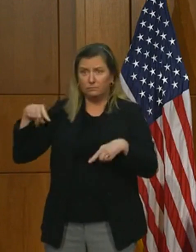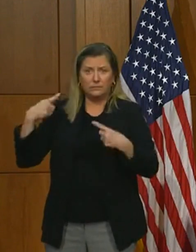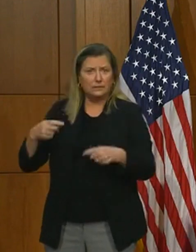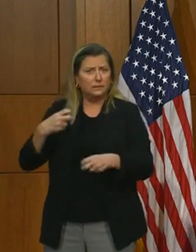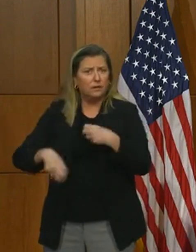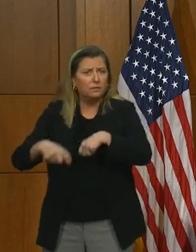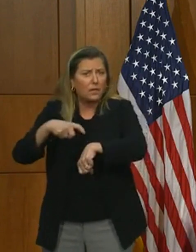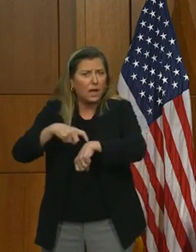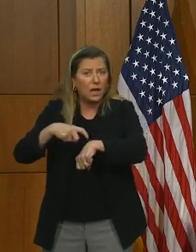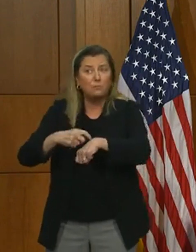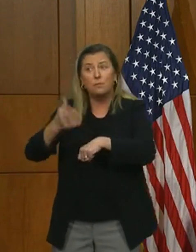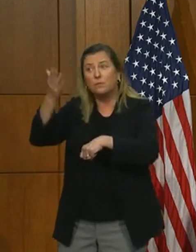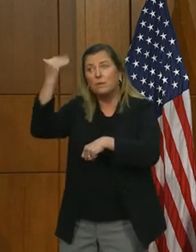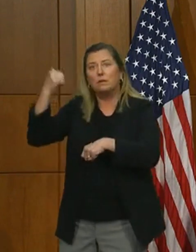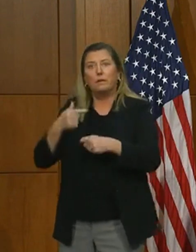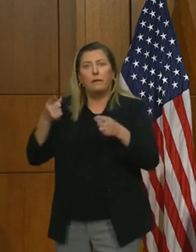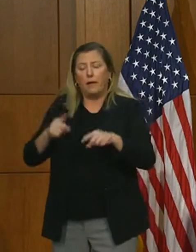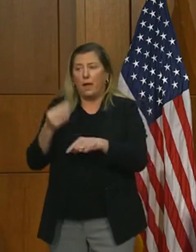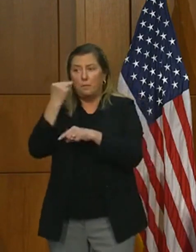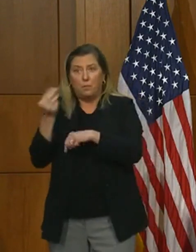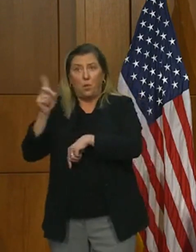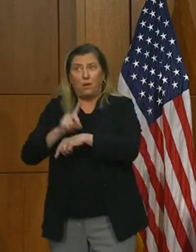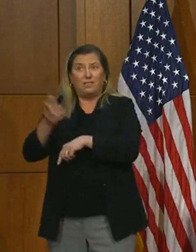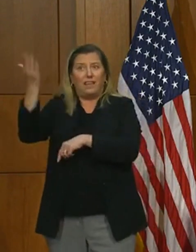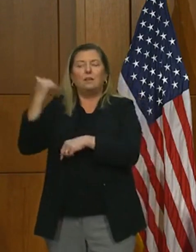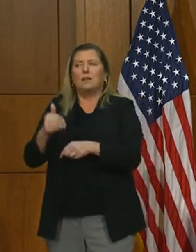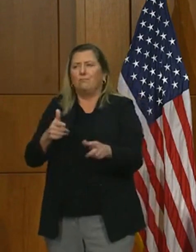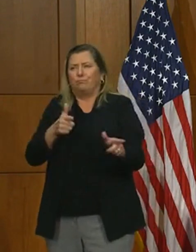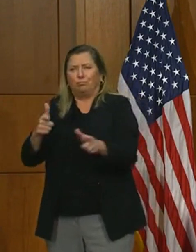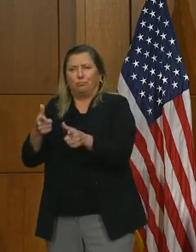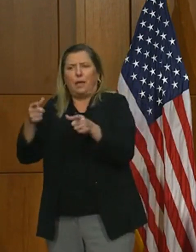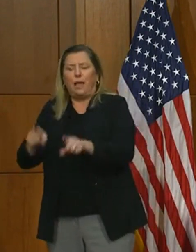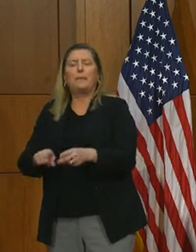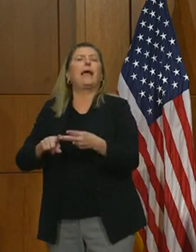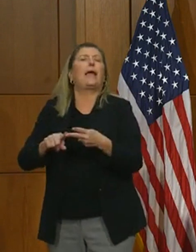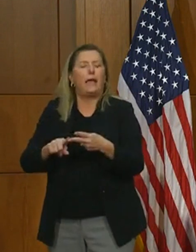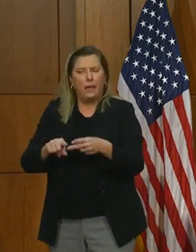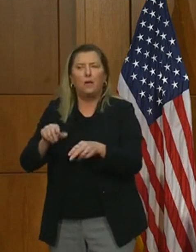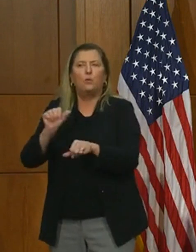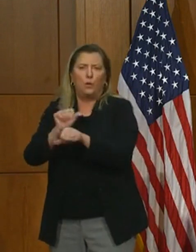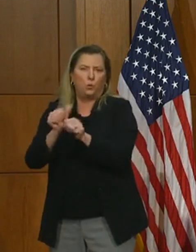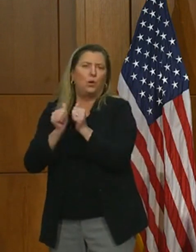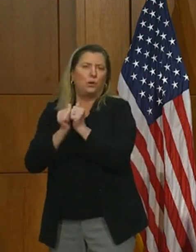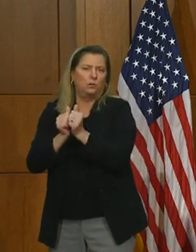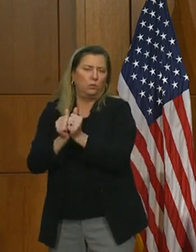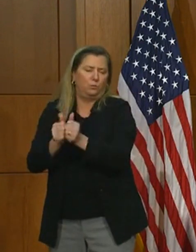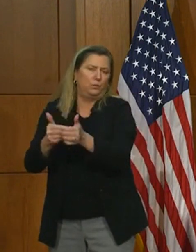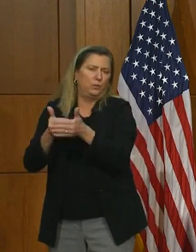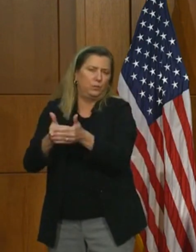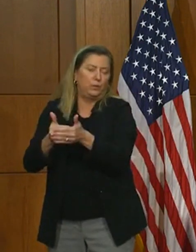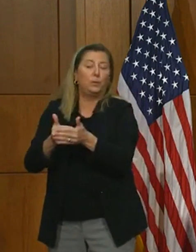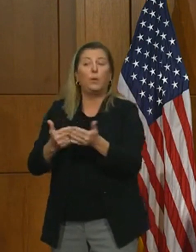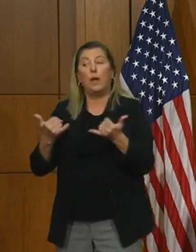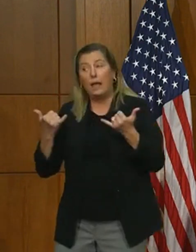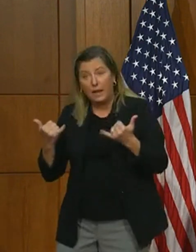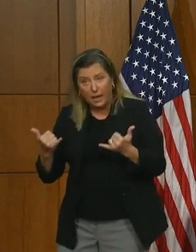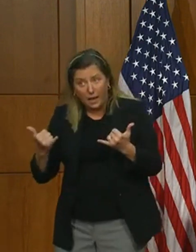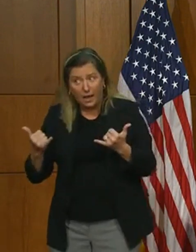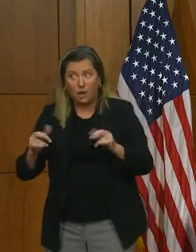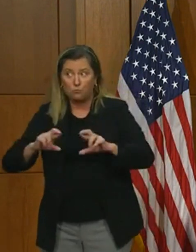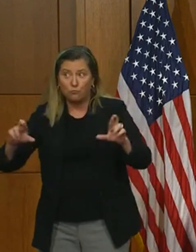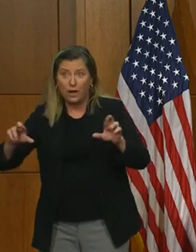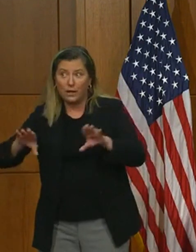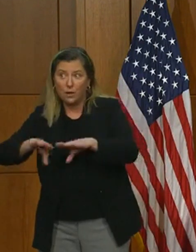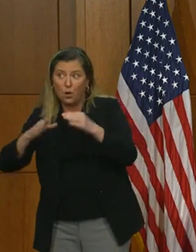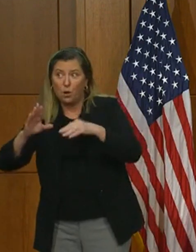We had the mass tragedy back in Memorial Day. We worked very closely together. Now we are preparing to open the